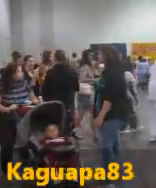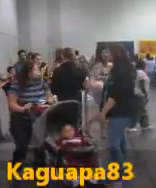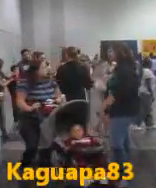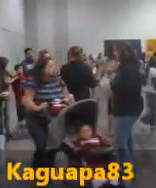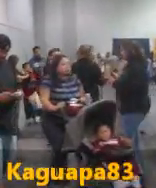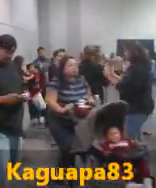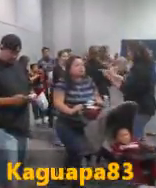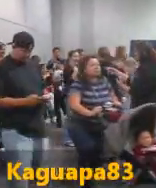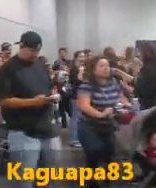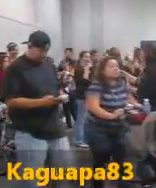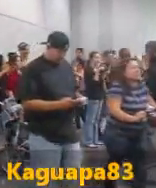The